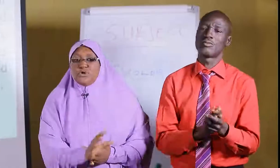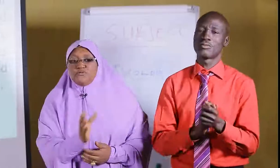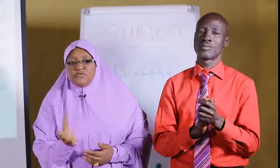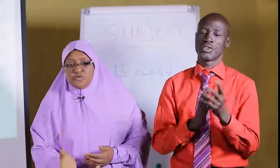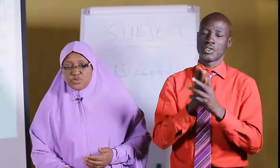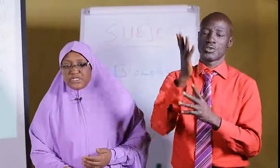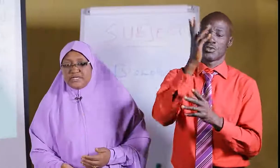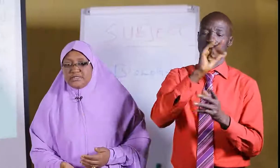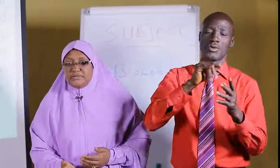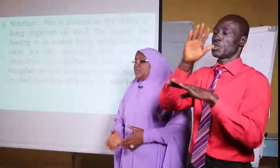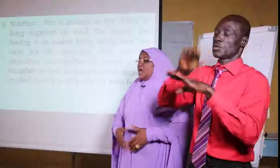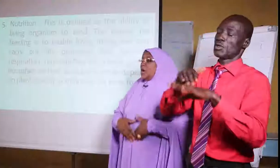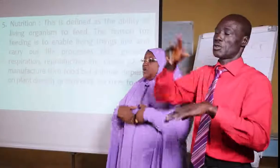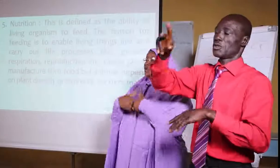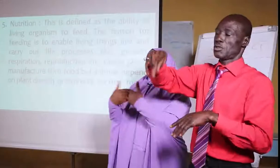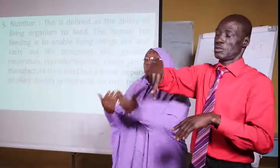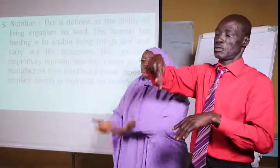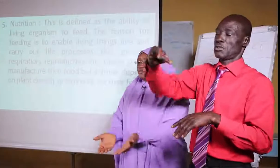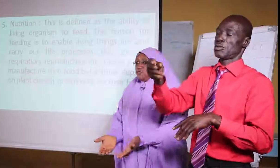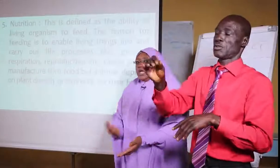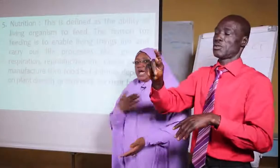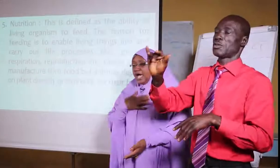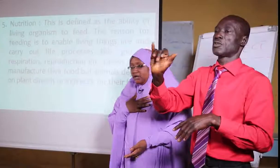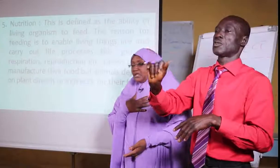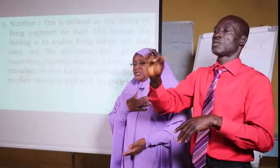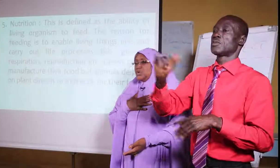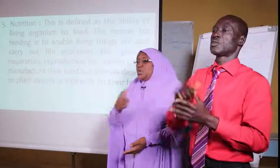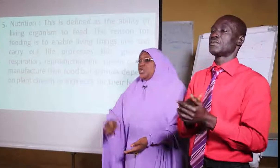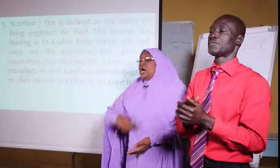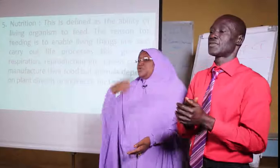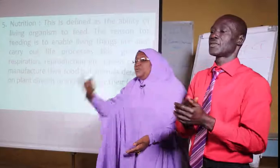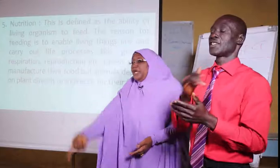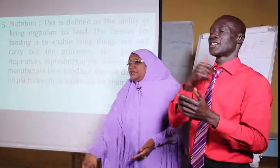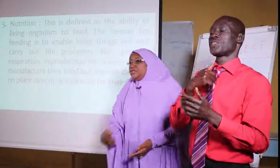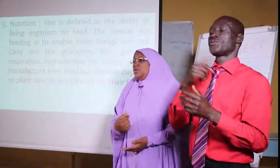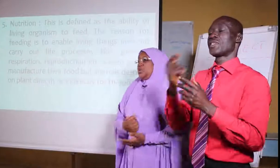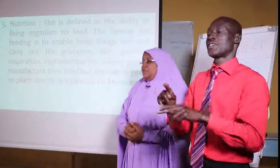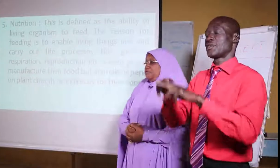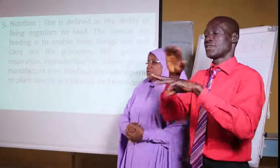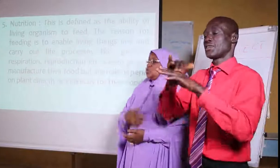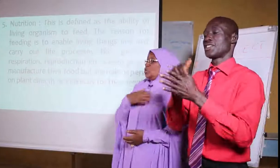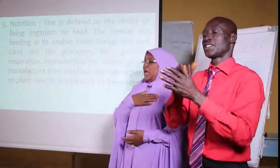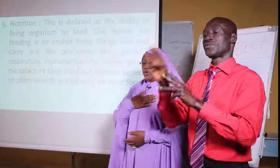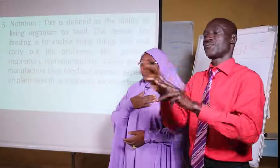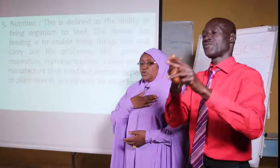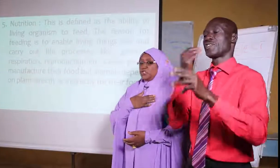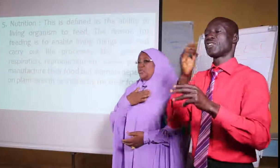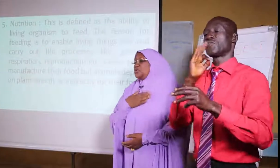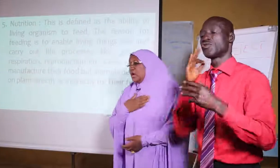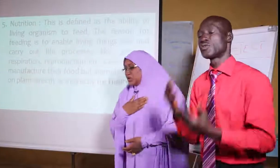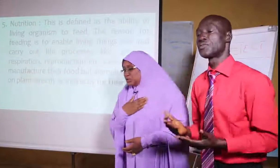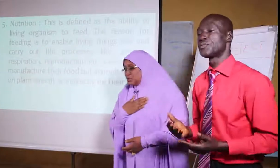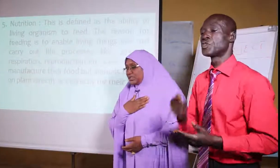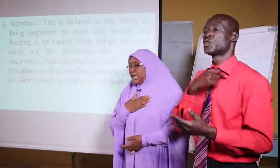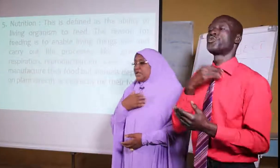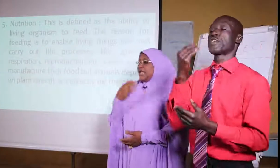process of photosynthesis. And when they produce the food, animals, we now depend on the food. So we are not producers, but